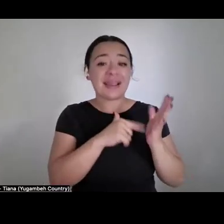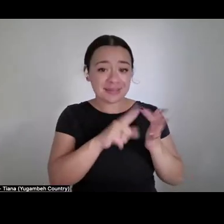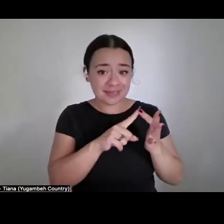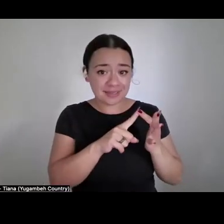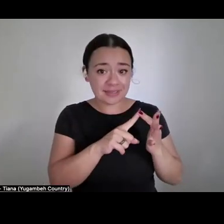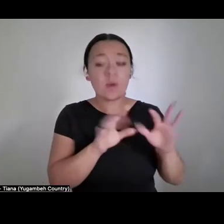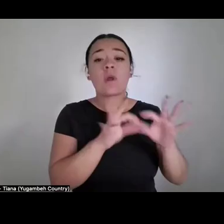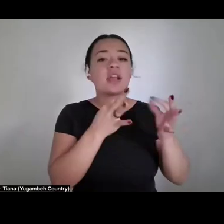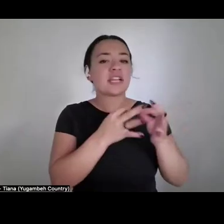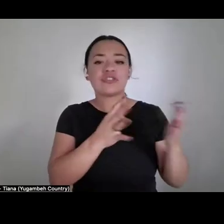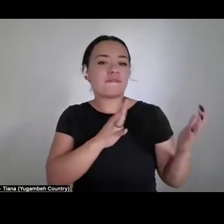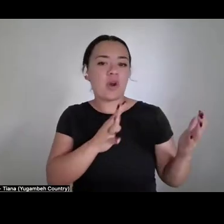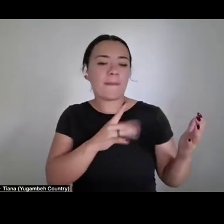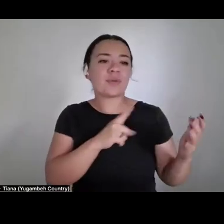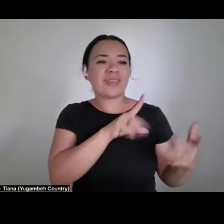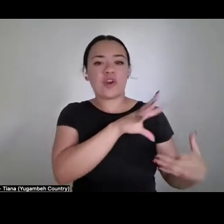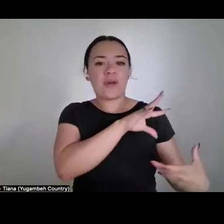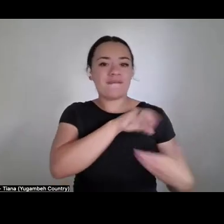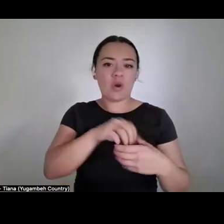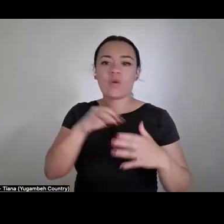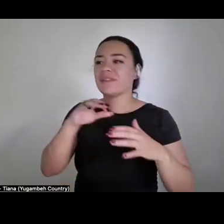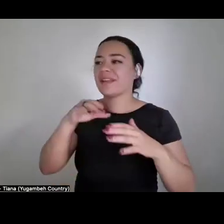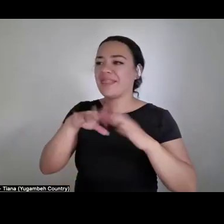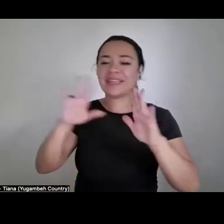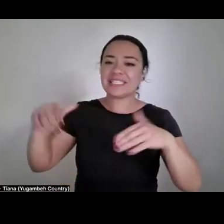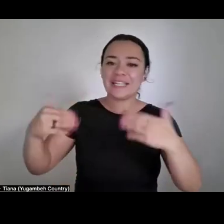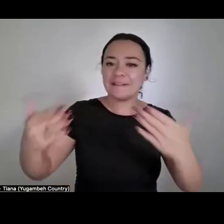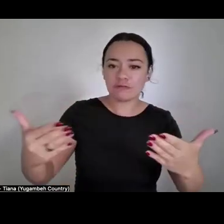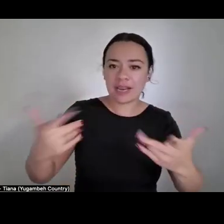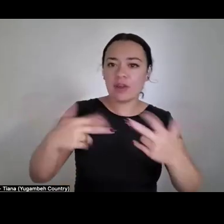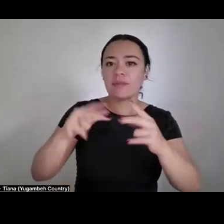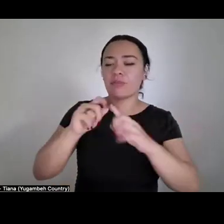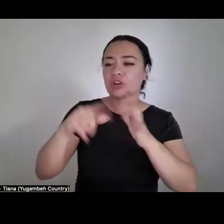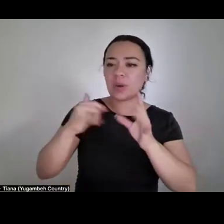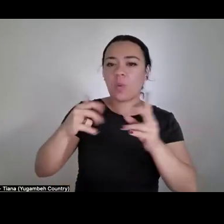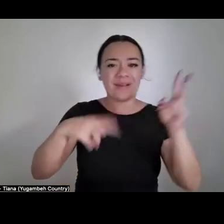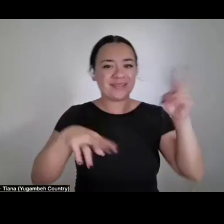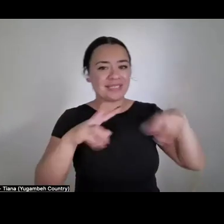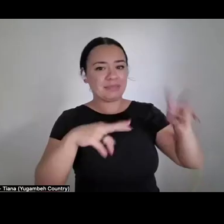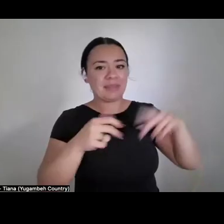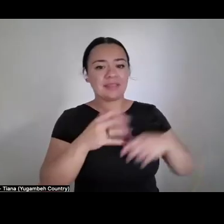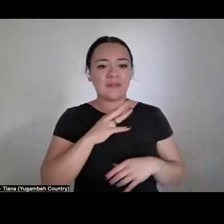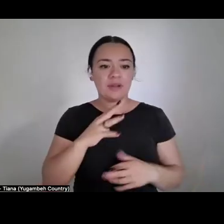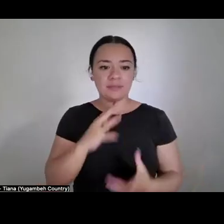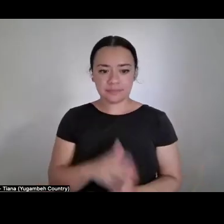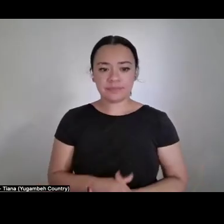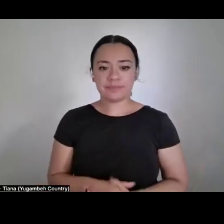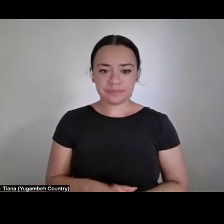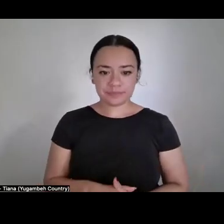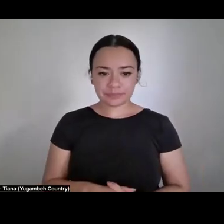not involved in the delivery of this project or the assessment at all, so that sounds fine to me.